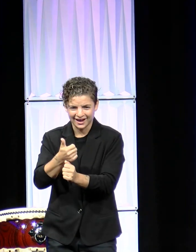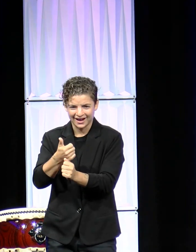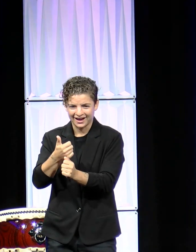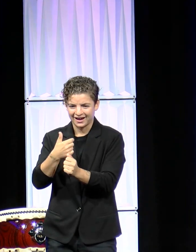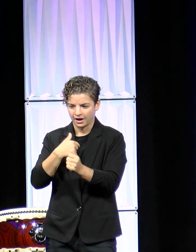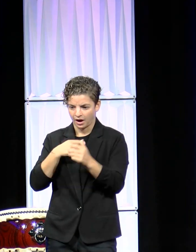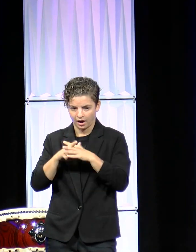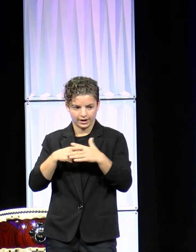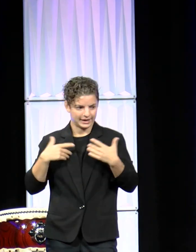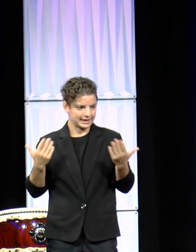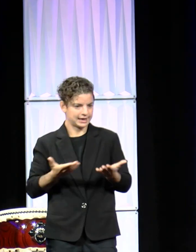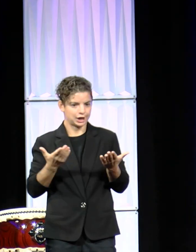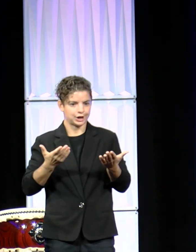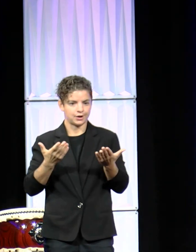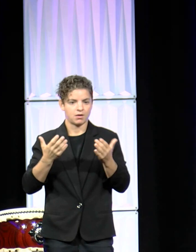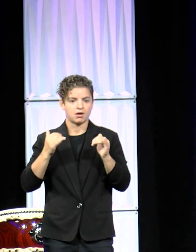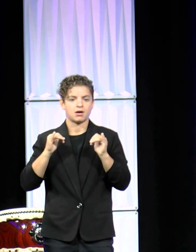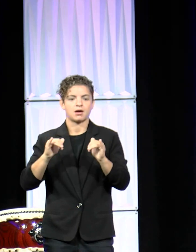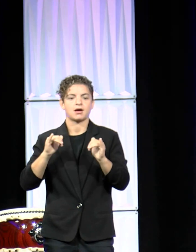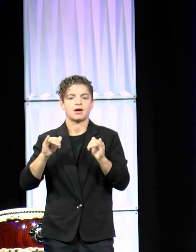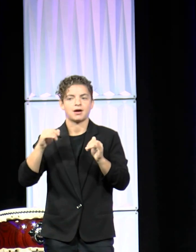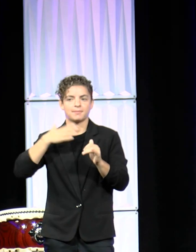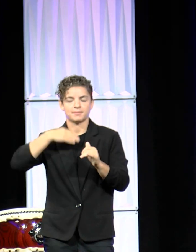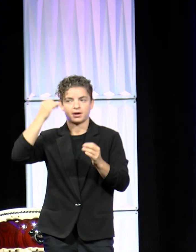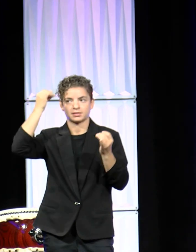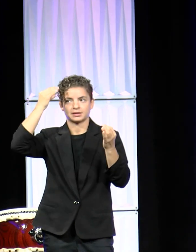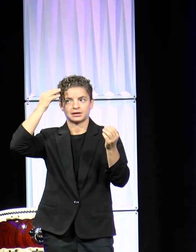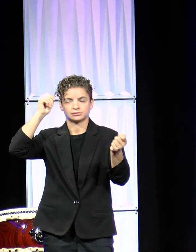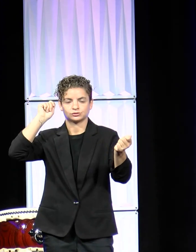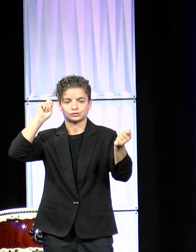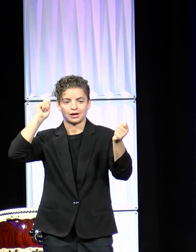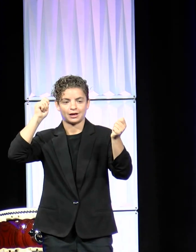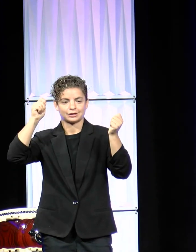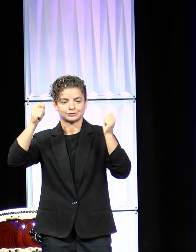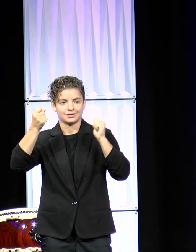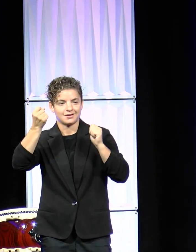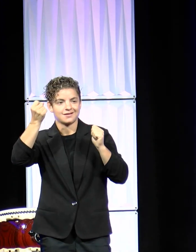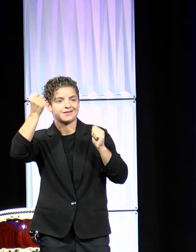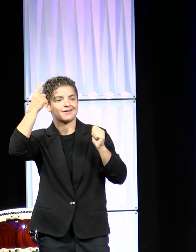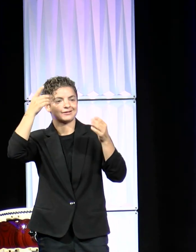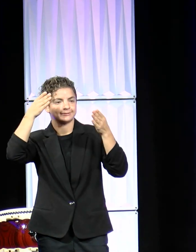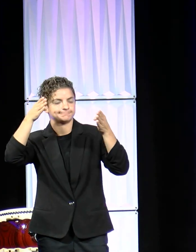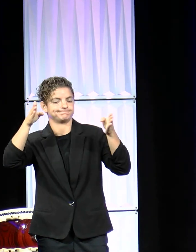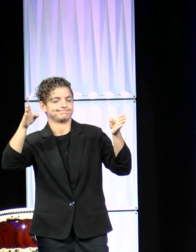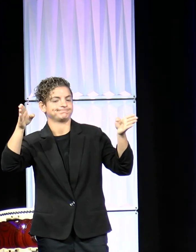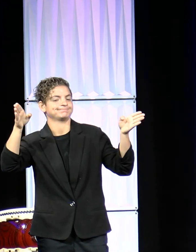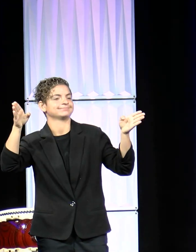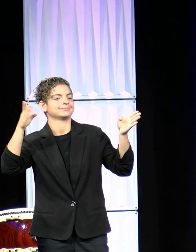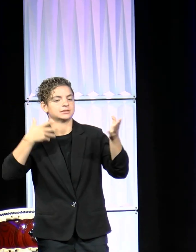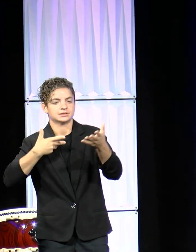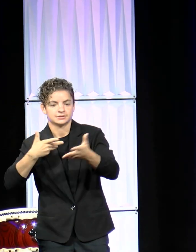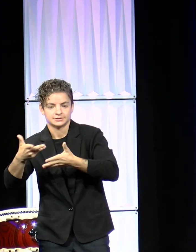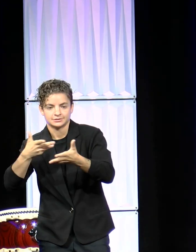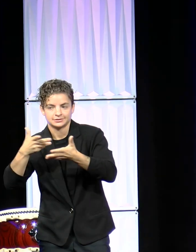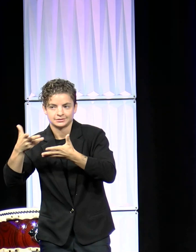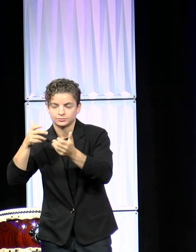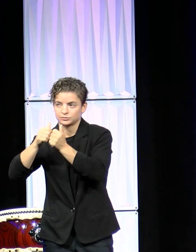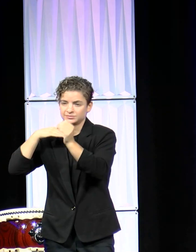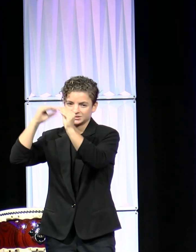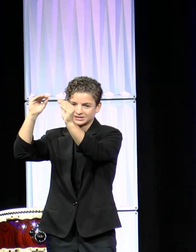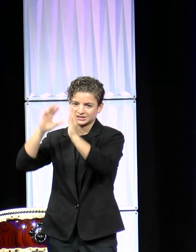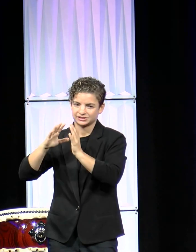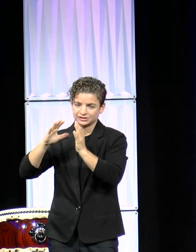to change my mind on things. So I spoke to my professor, and we had an outpatient sex offense treatment program for